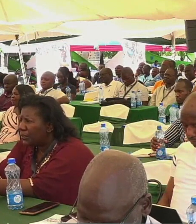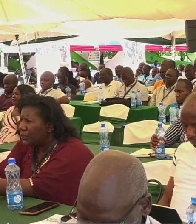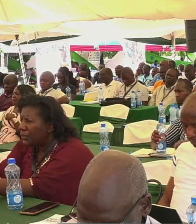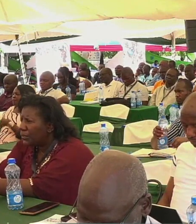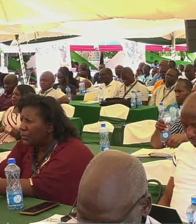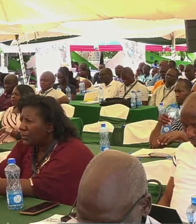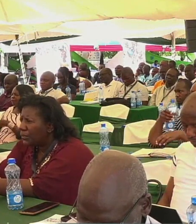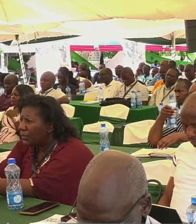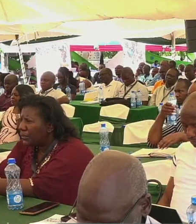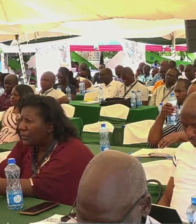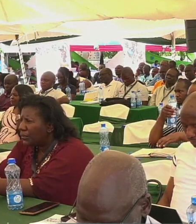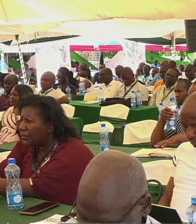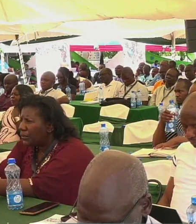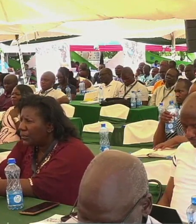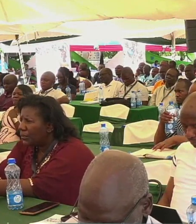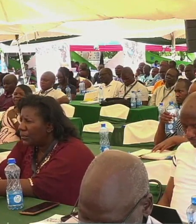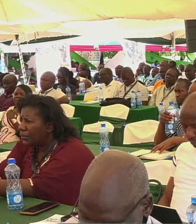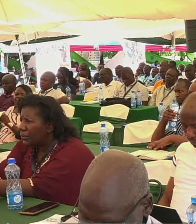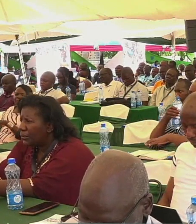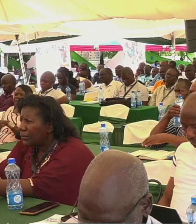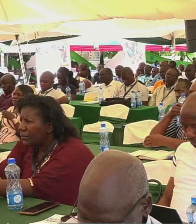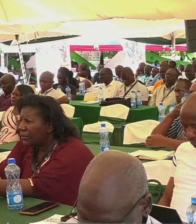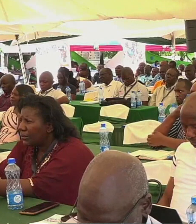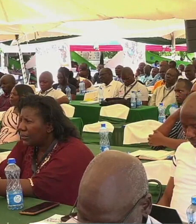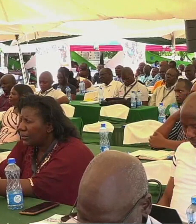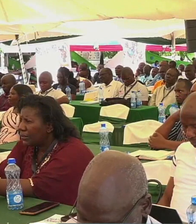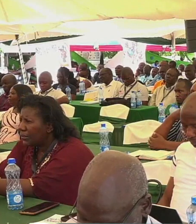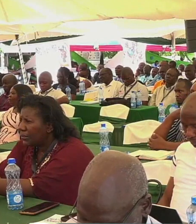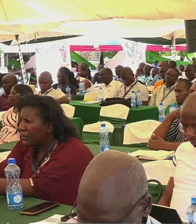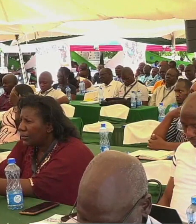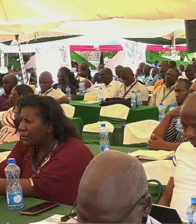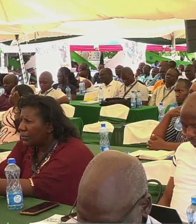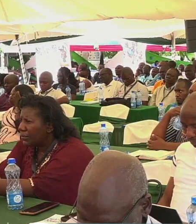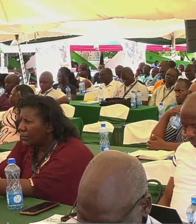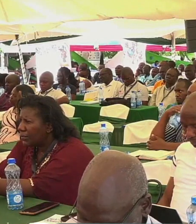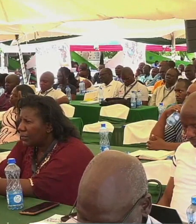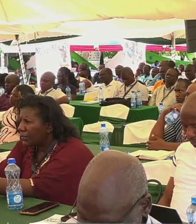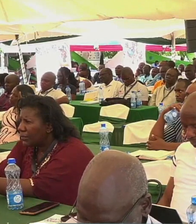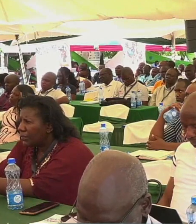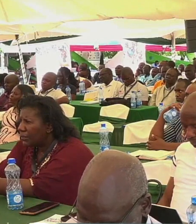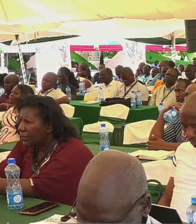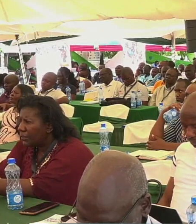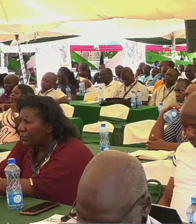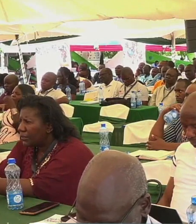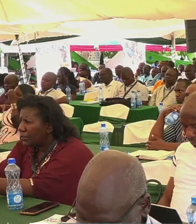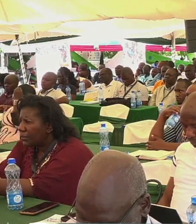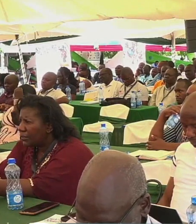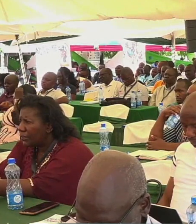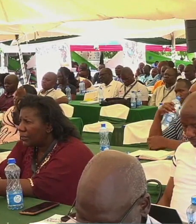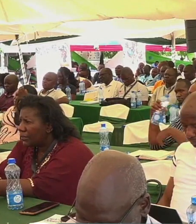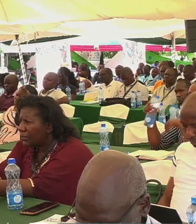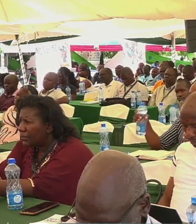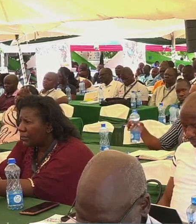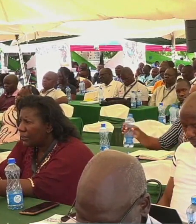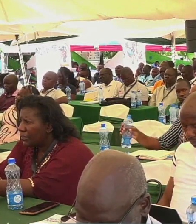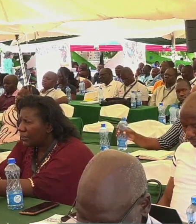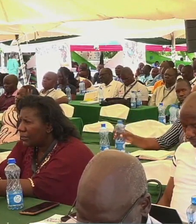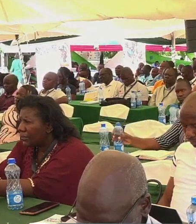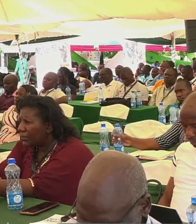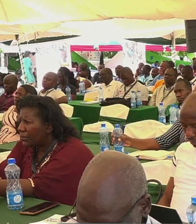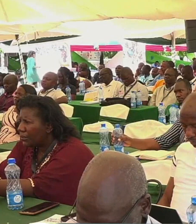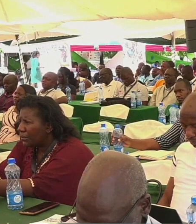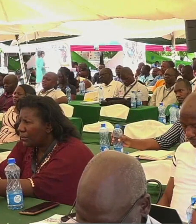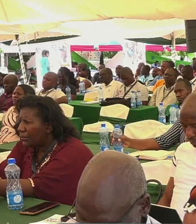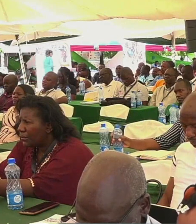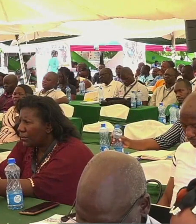honored with your presence, and you have actually stuck with us to the end. So we really appreciate that, and we acknowledge